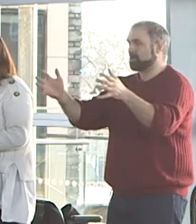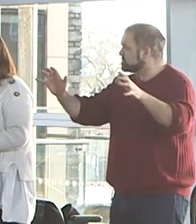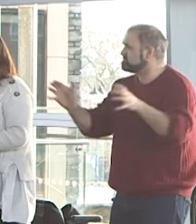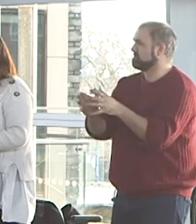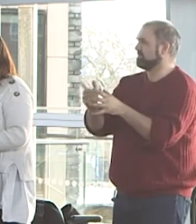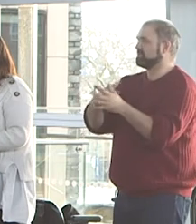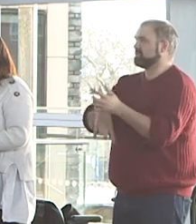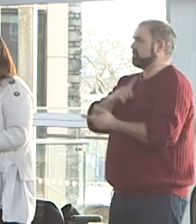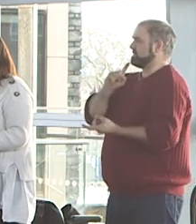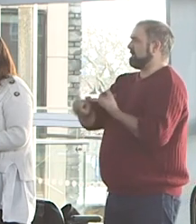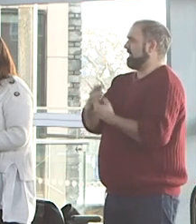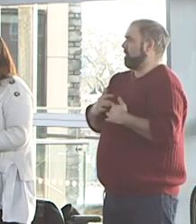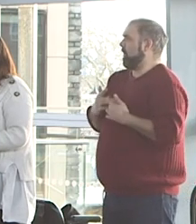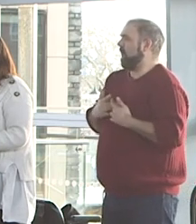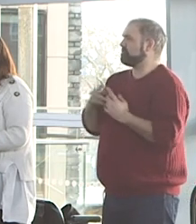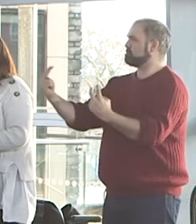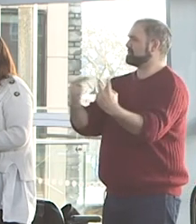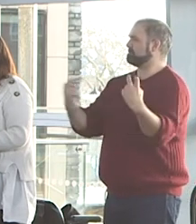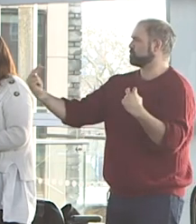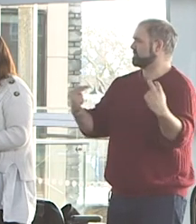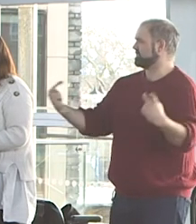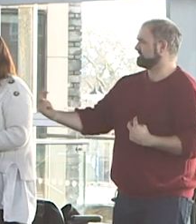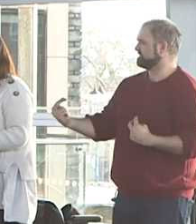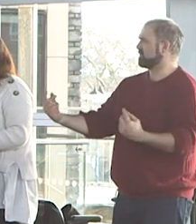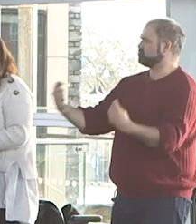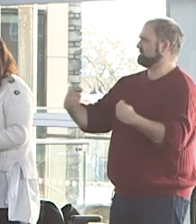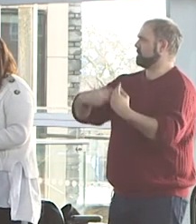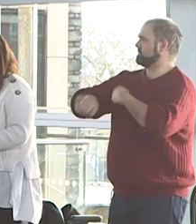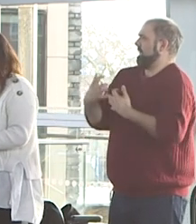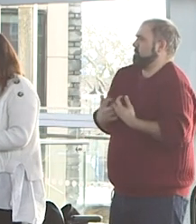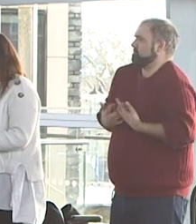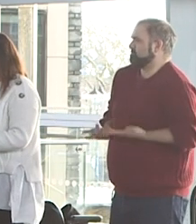ever depend on how we are perceived and we are treated. Thank you.